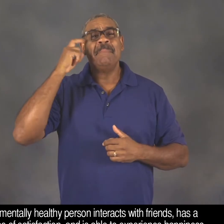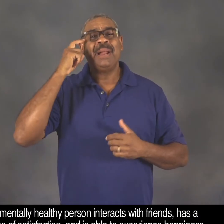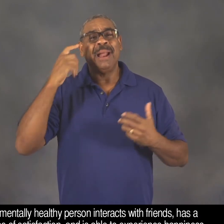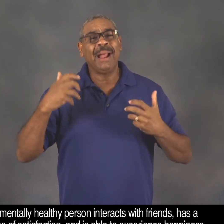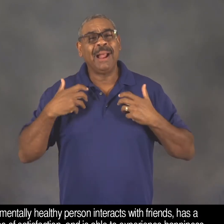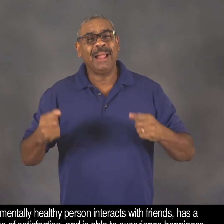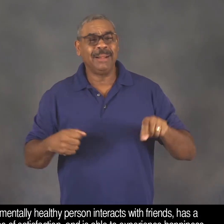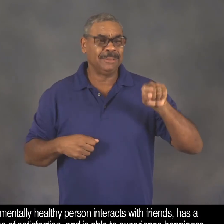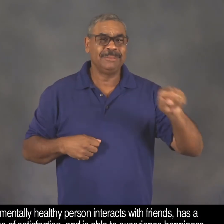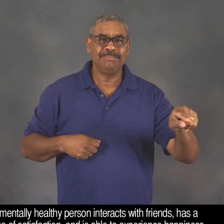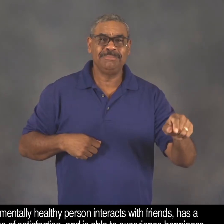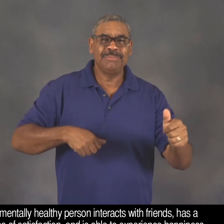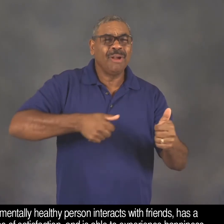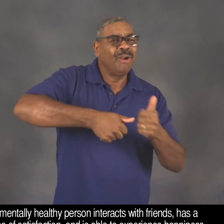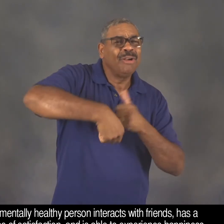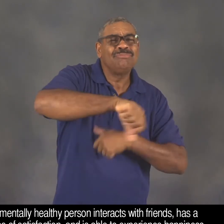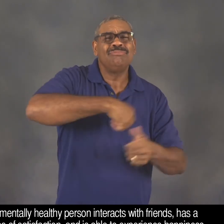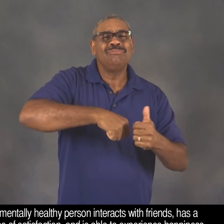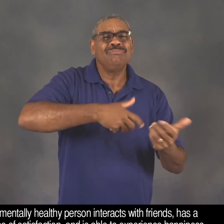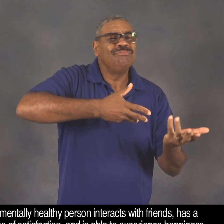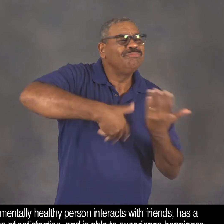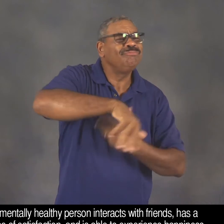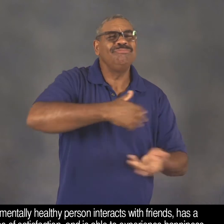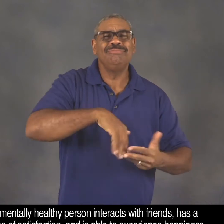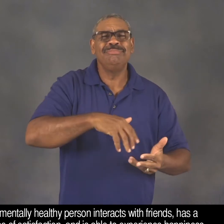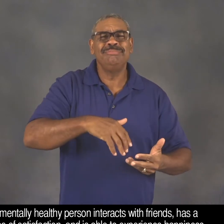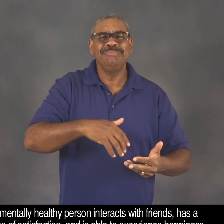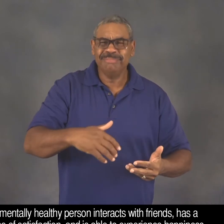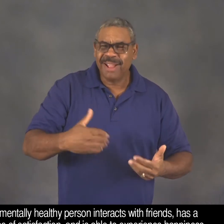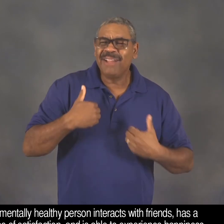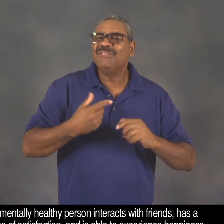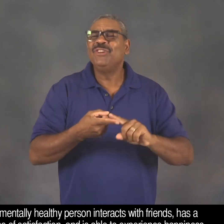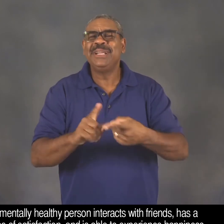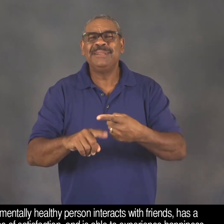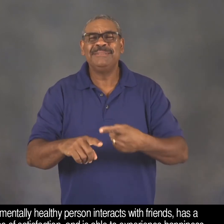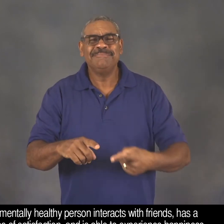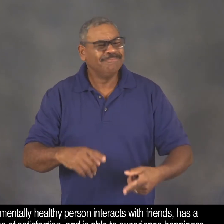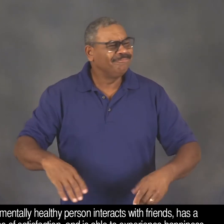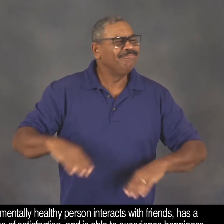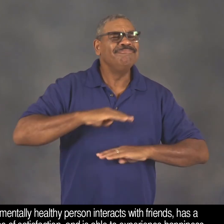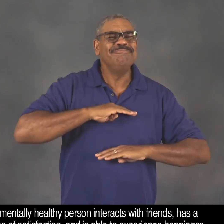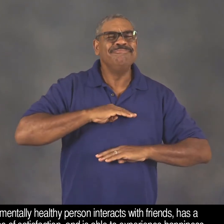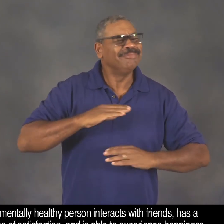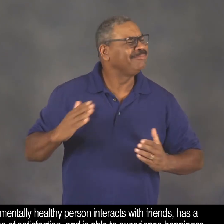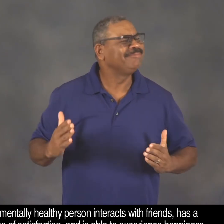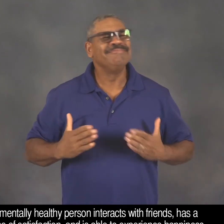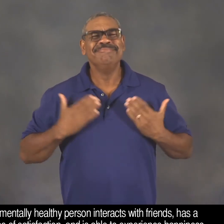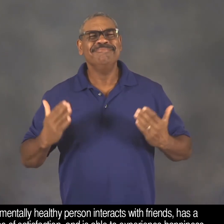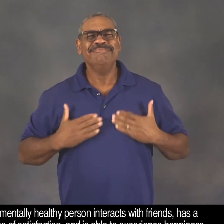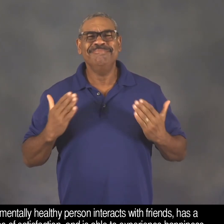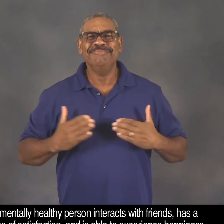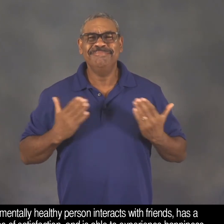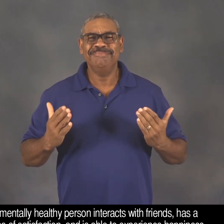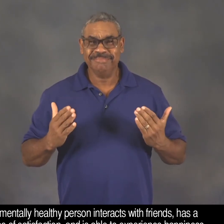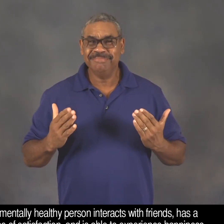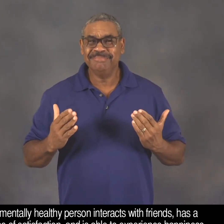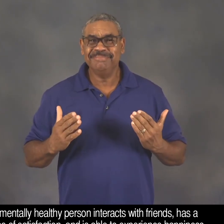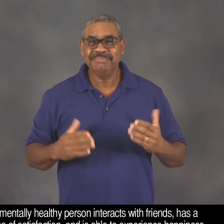mentally healthy person interacts with friends, has a sense of satisfaction, and is able to experience